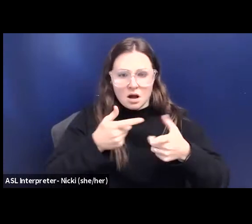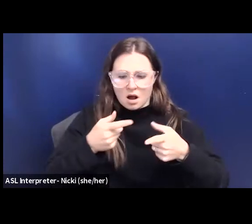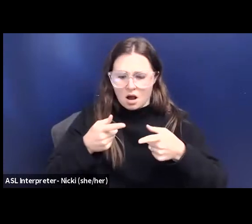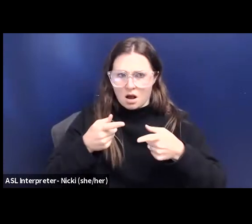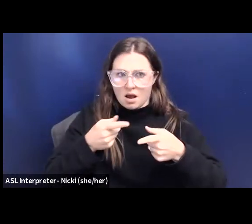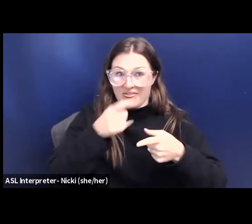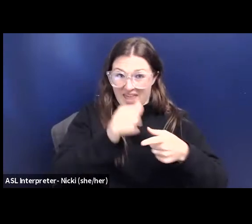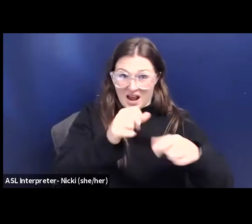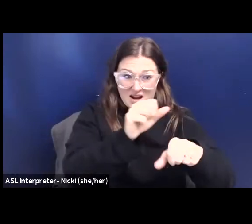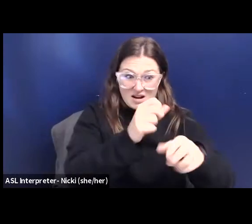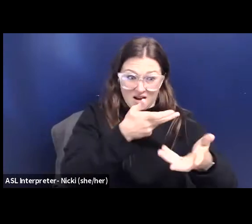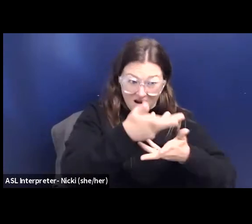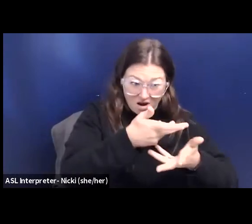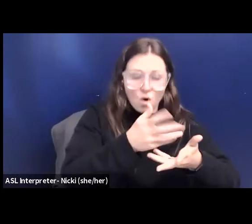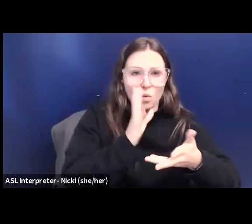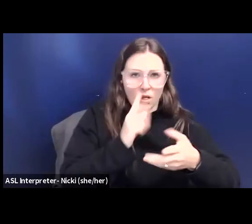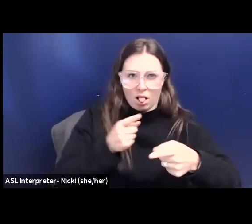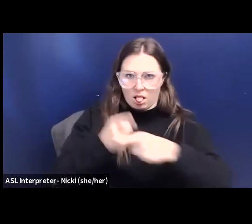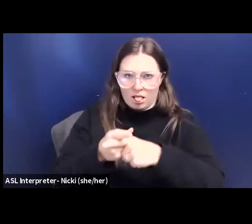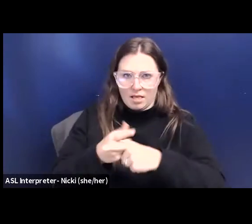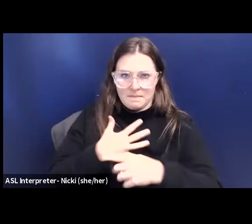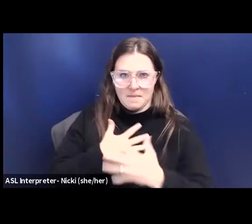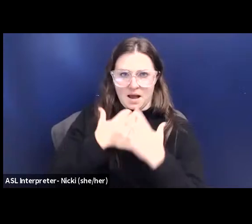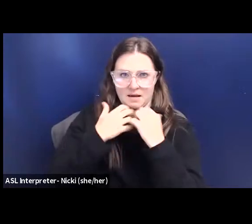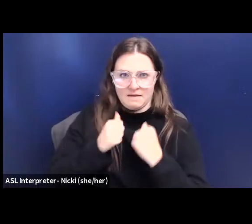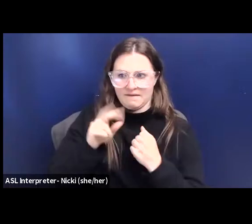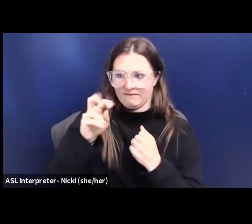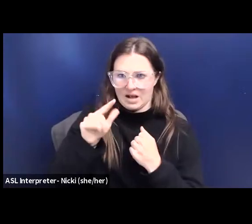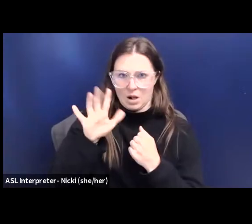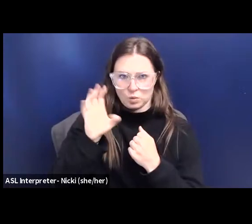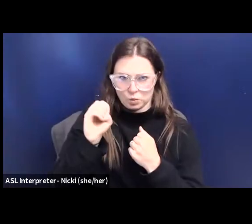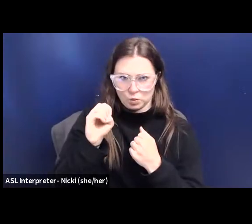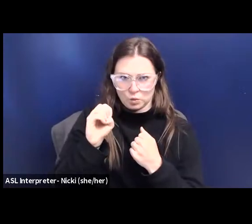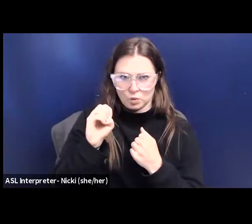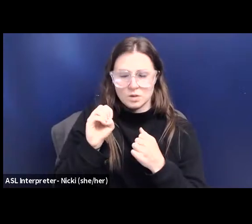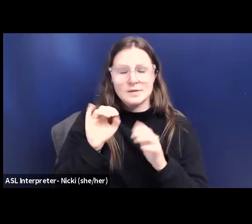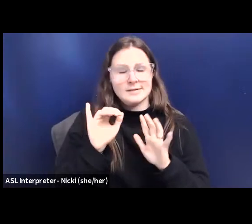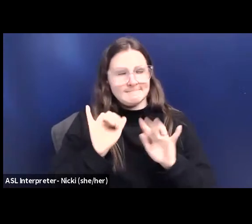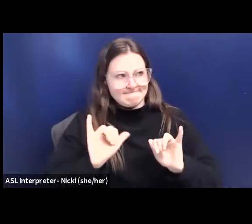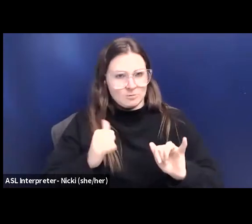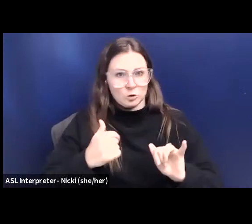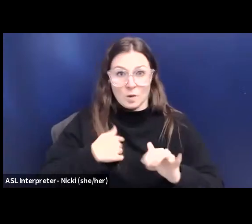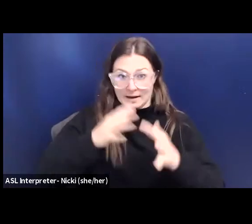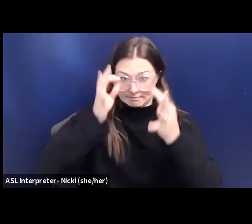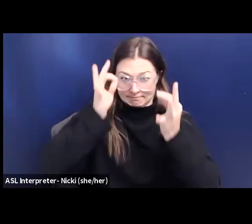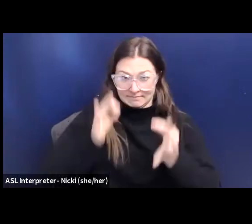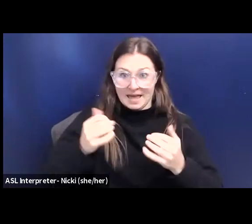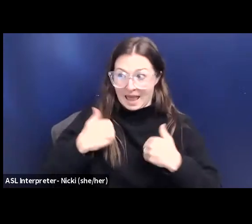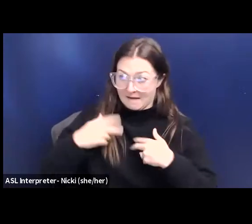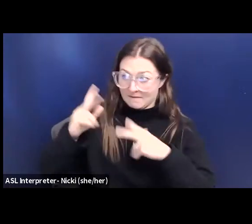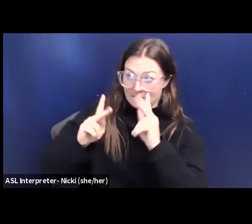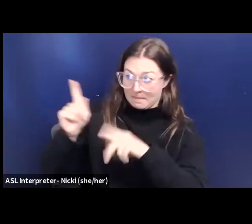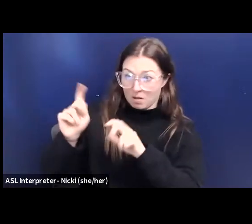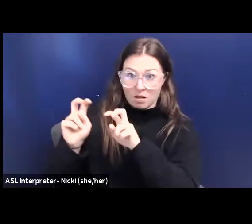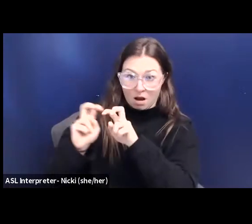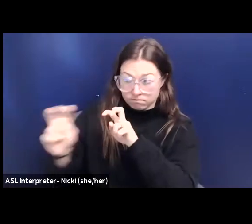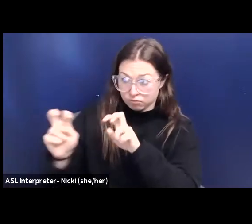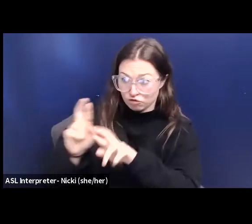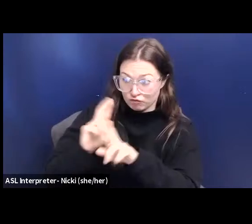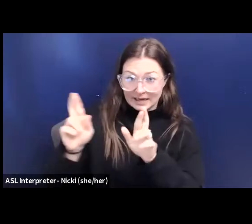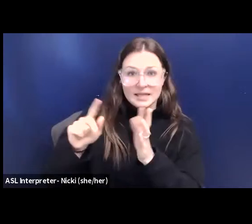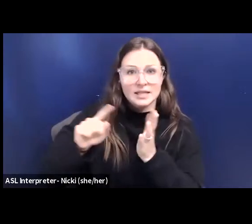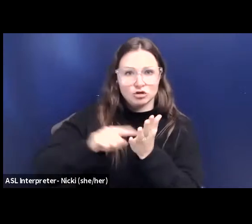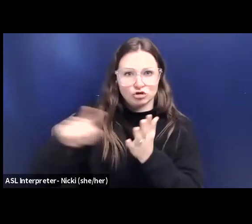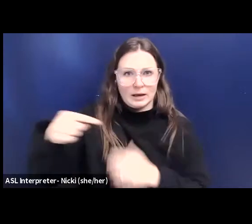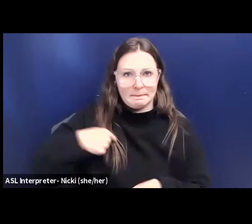I made an intentional choice to have people check me. I made an intentional choice to ask